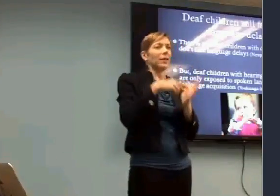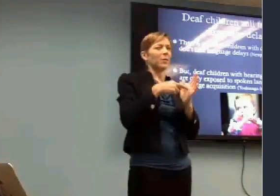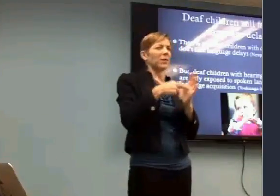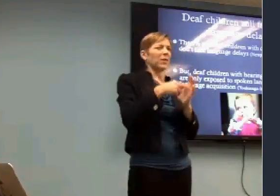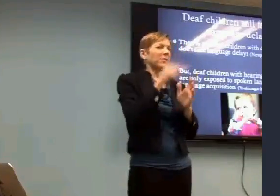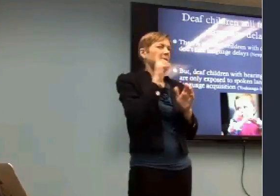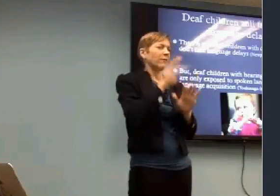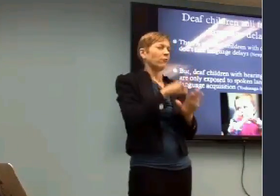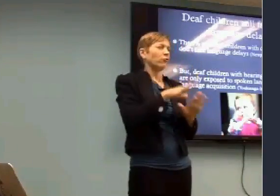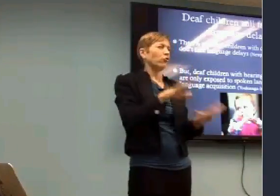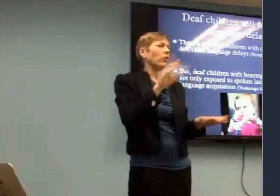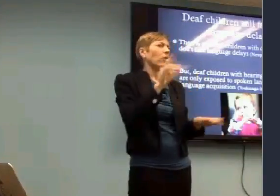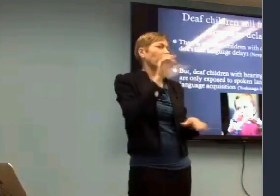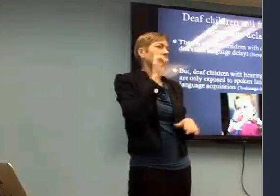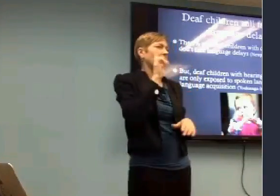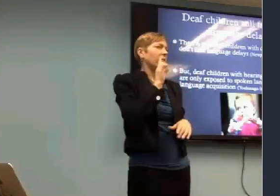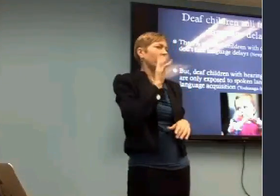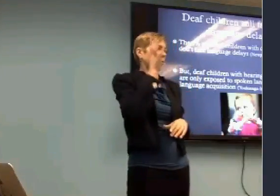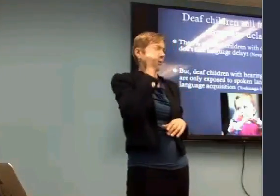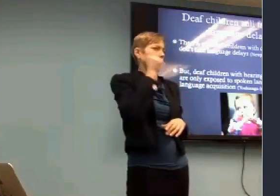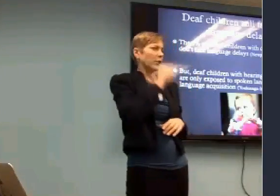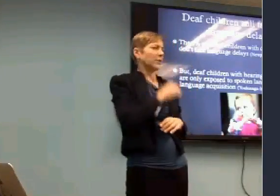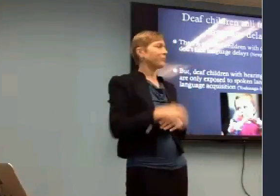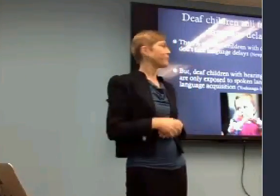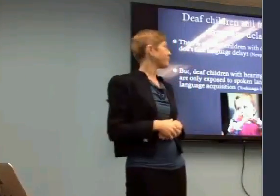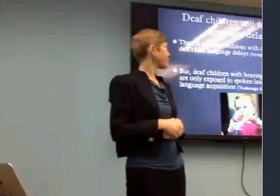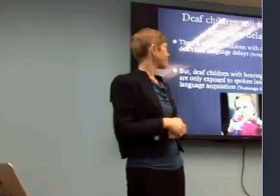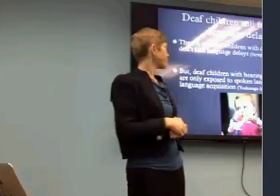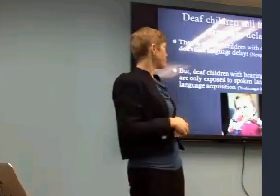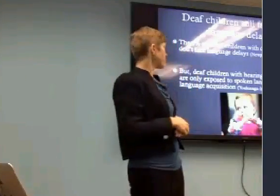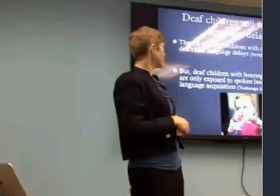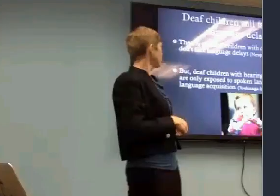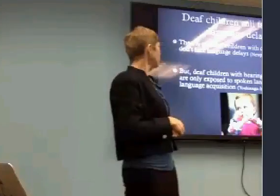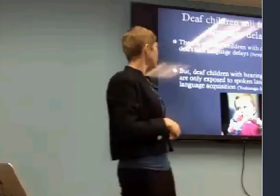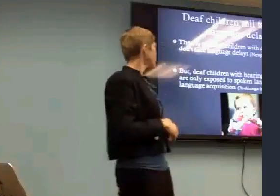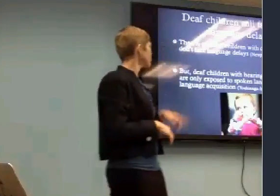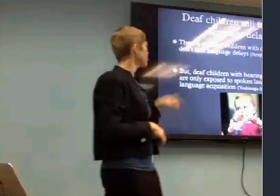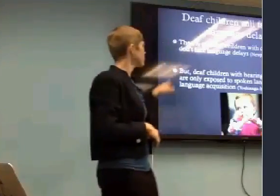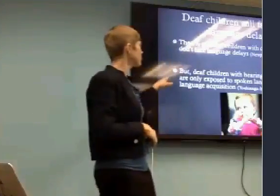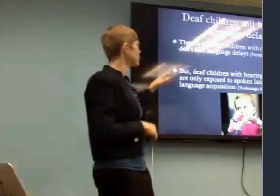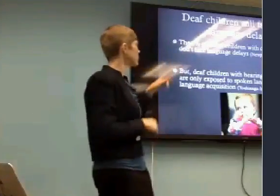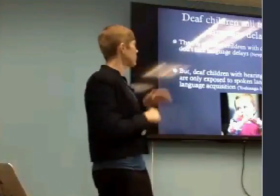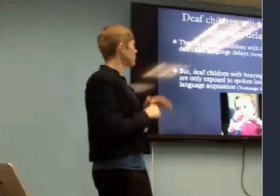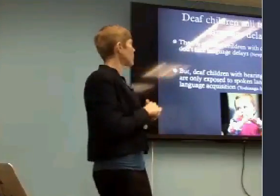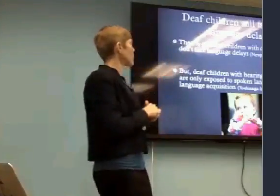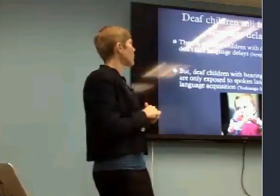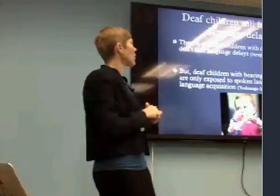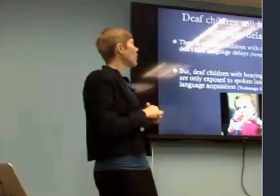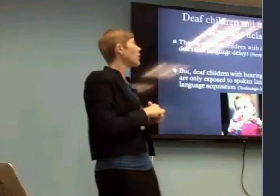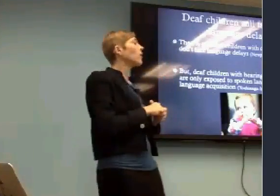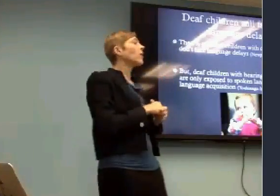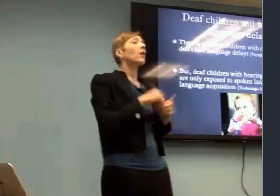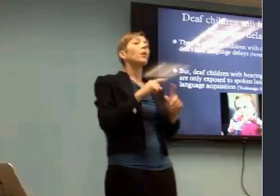deaf parents. So DOD means deaf of deaf.